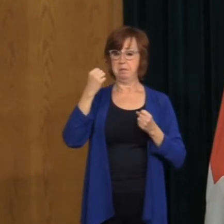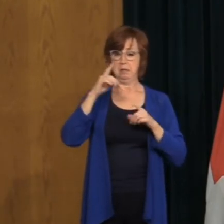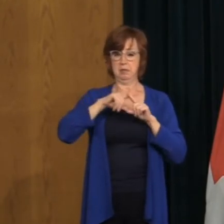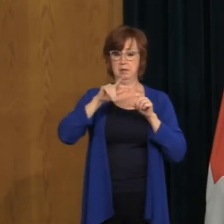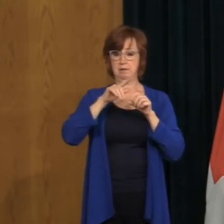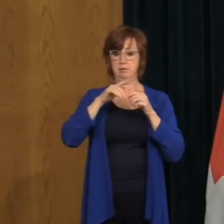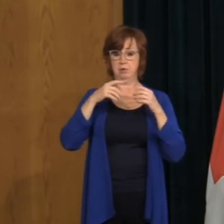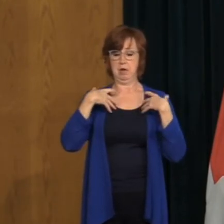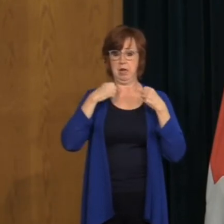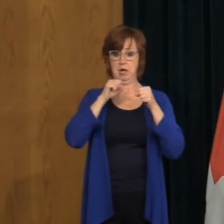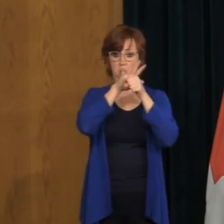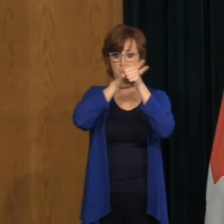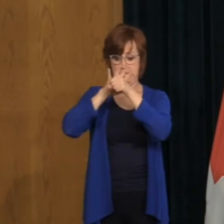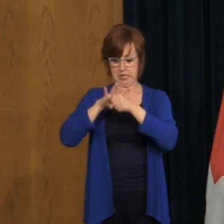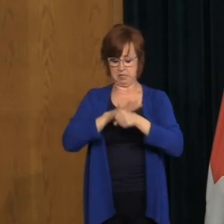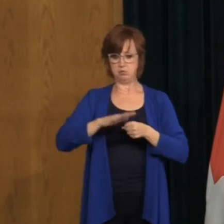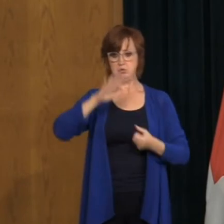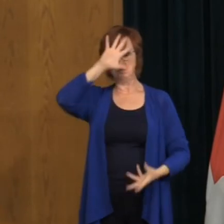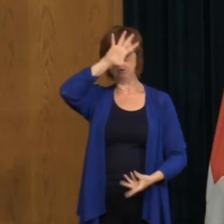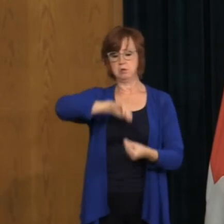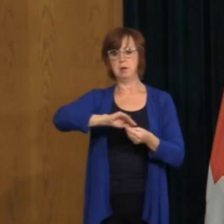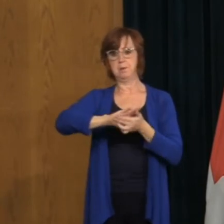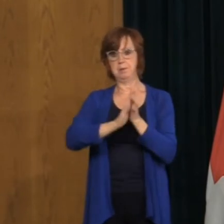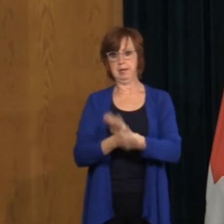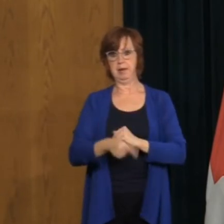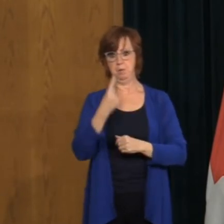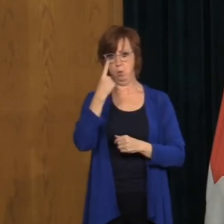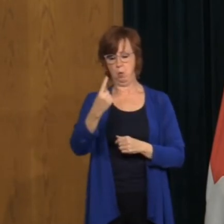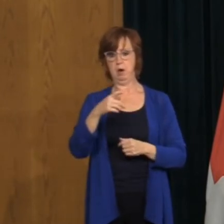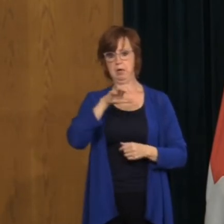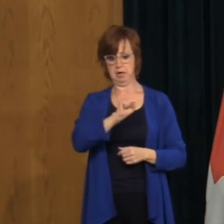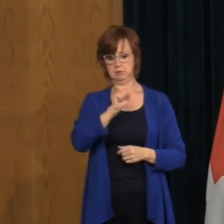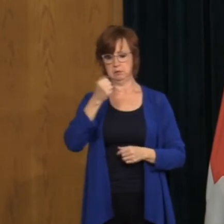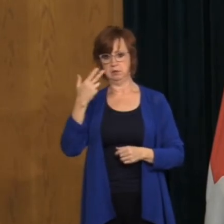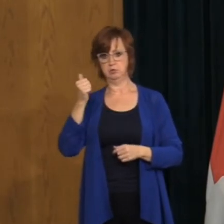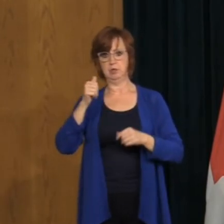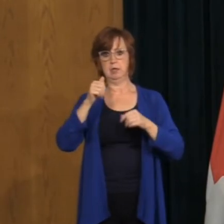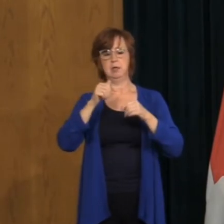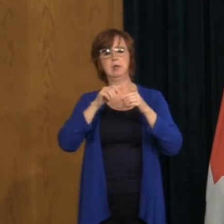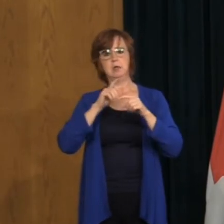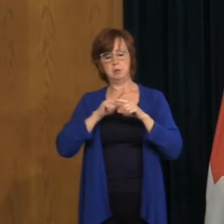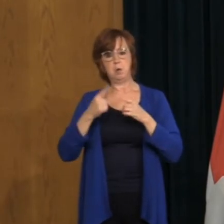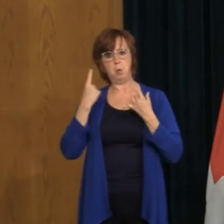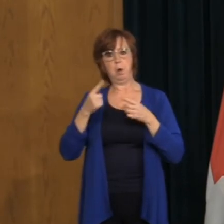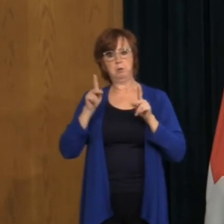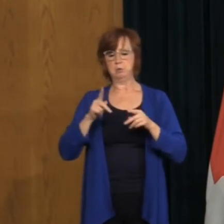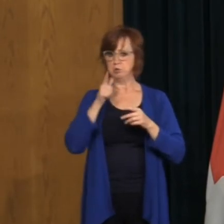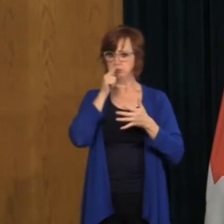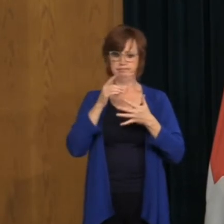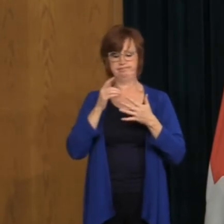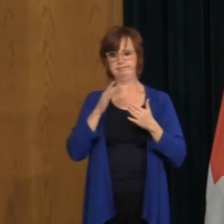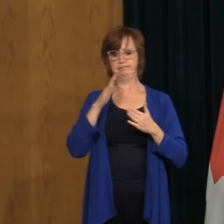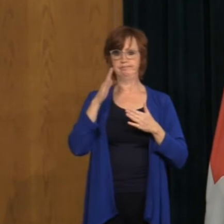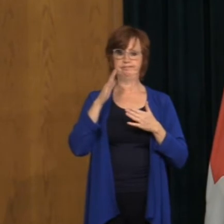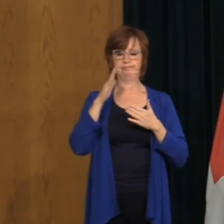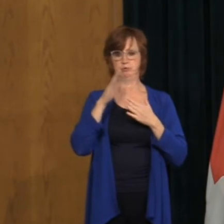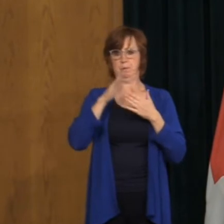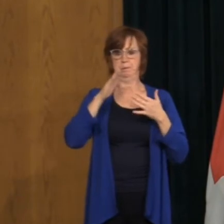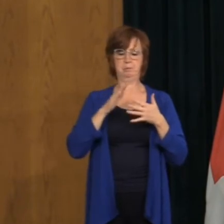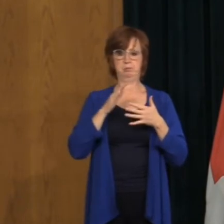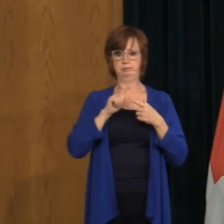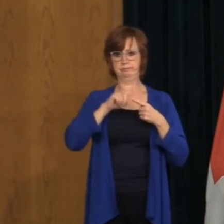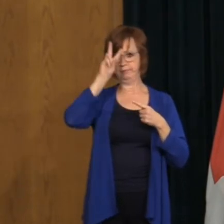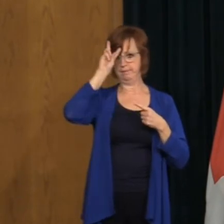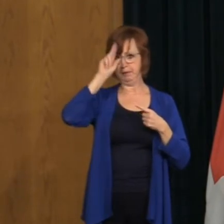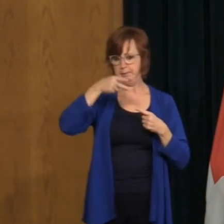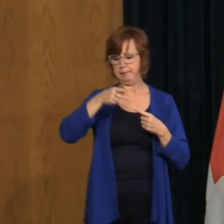the public long-term care facilities that we have. It would be, however, some other senior official within the health authority or a VP,